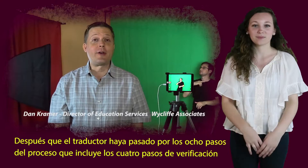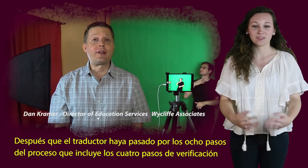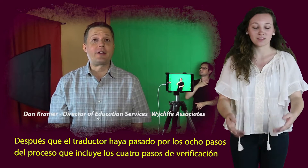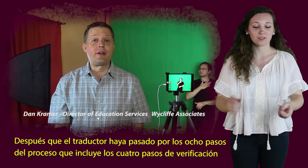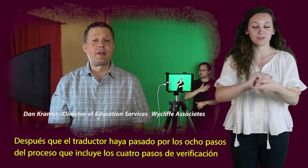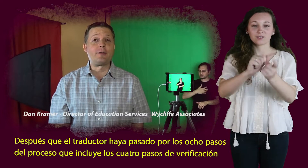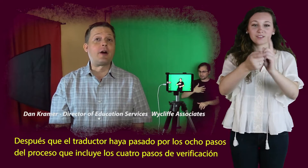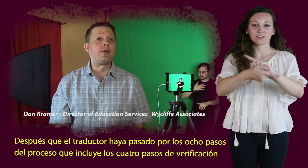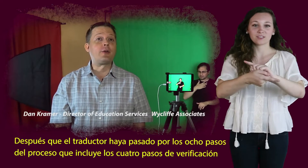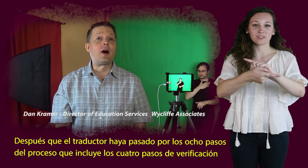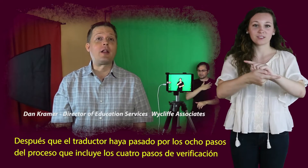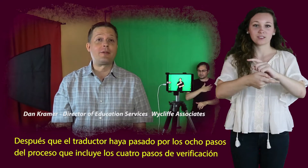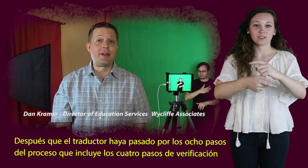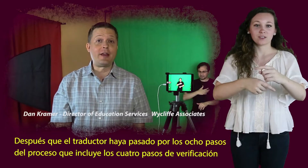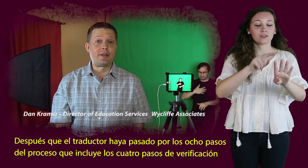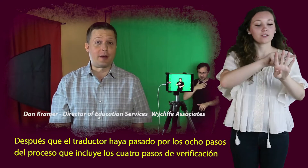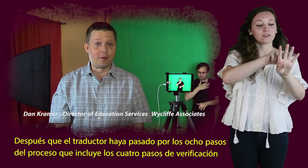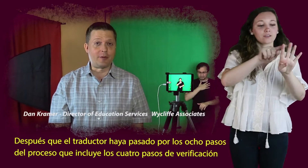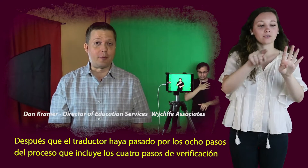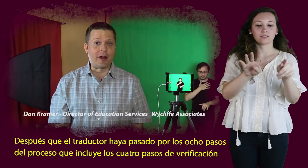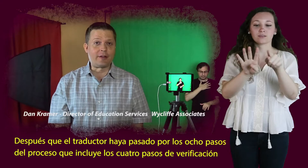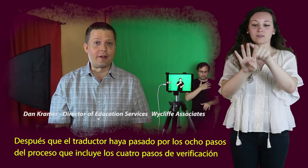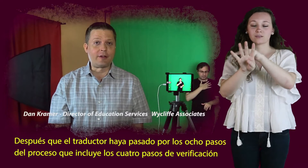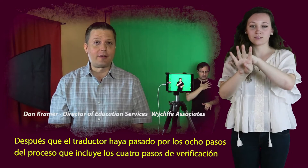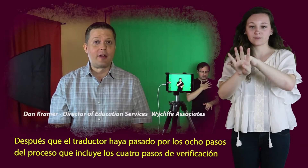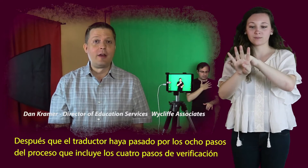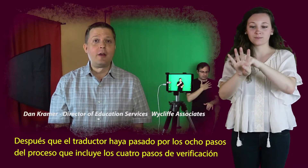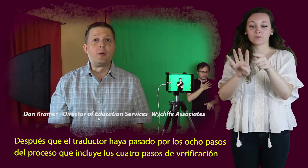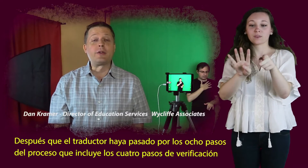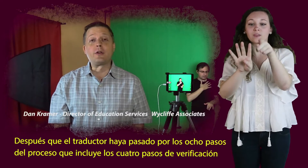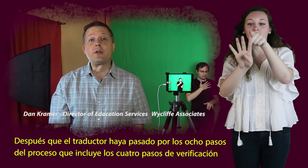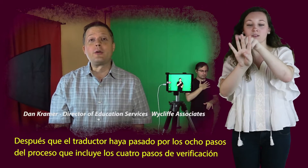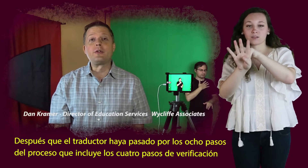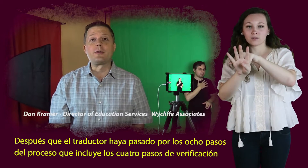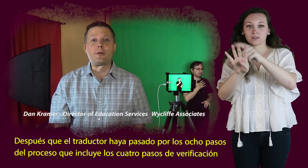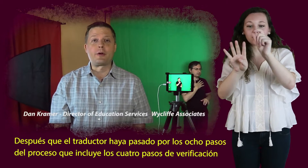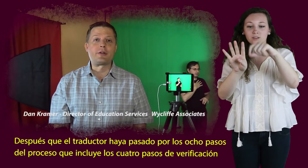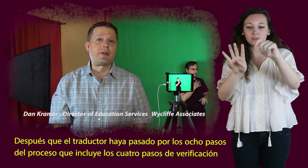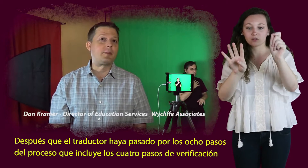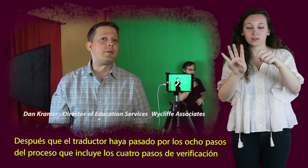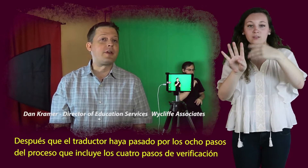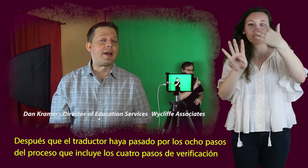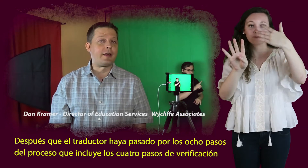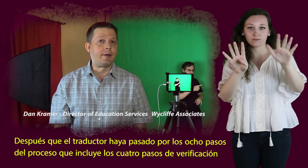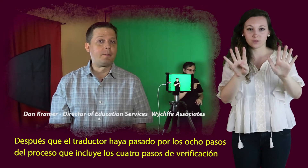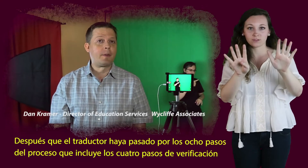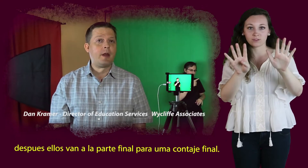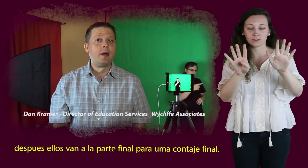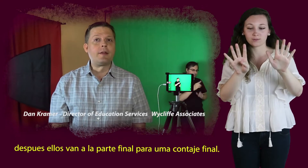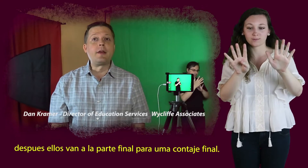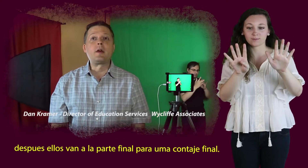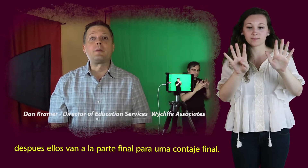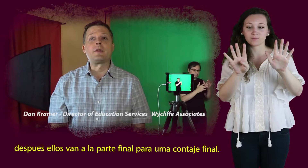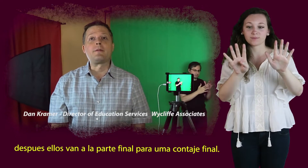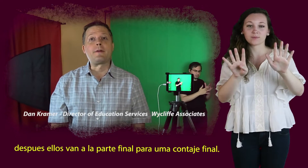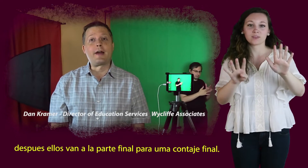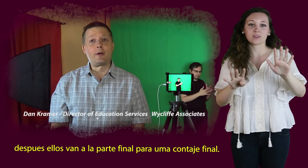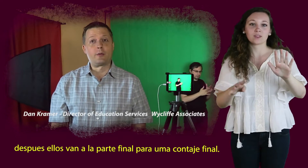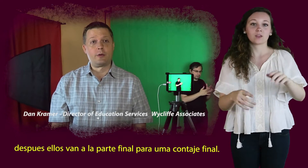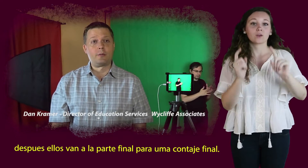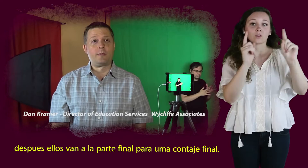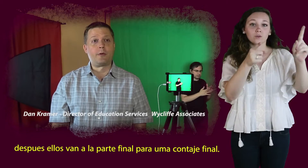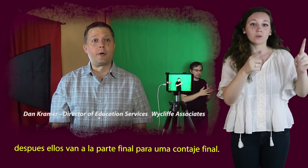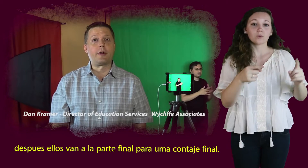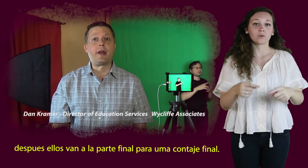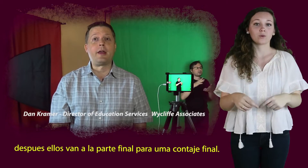After the translators have gone through all of the 8 steps of the process, which includes the 4 steps of checking, then they come to the